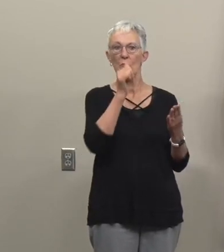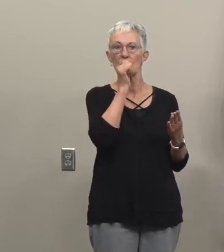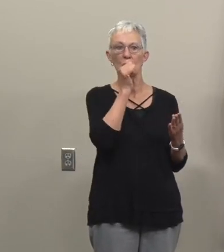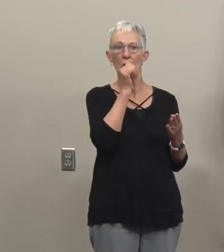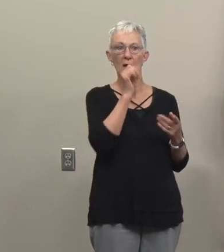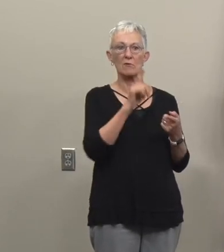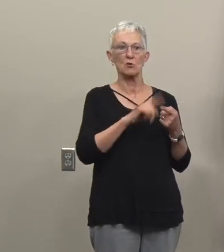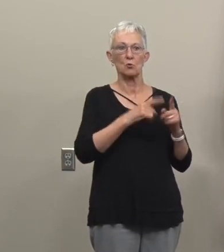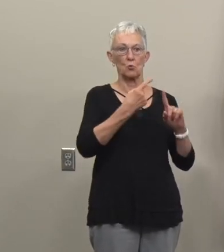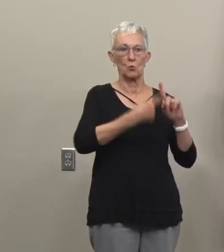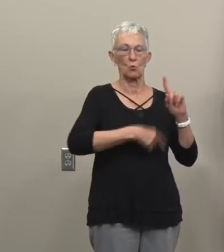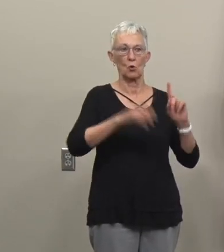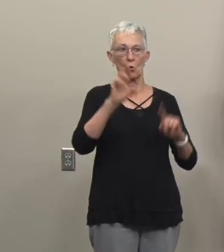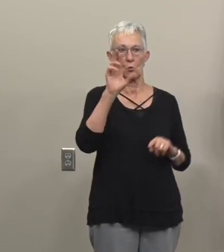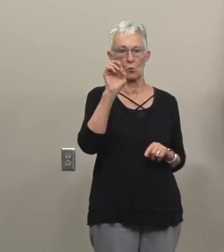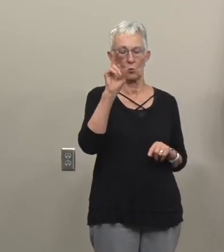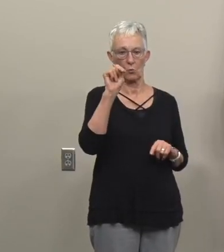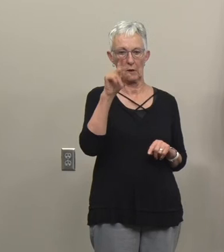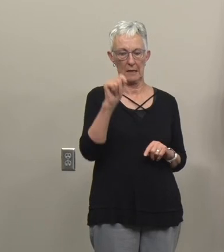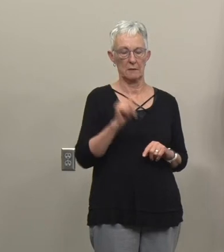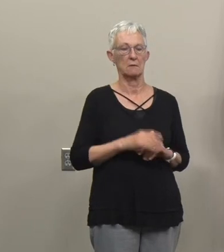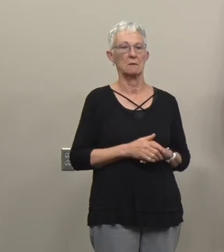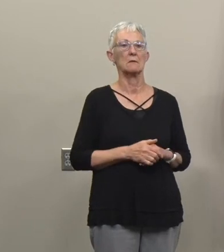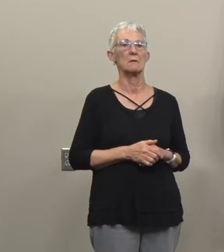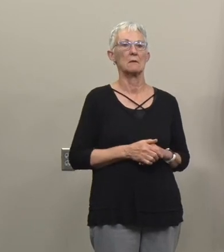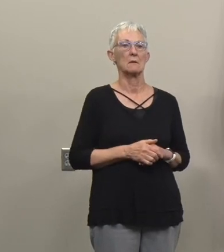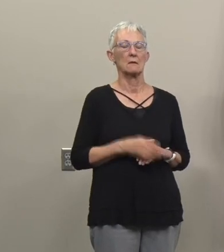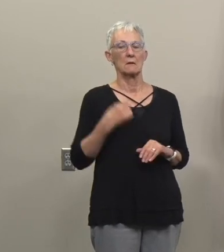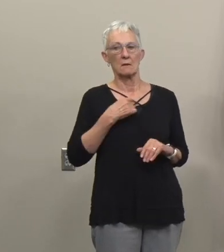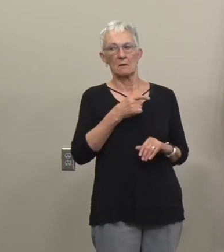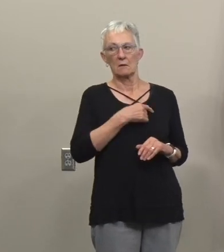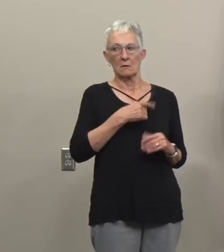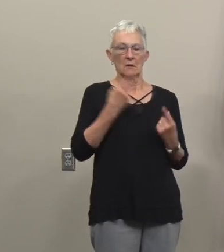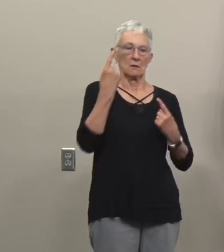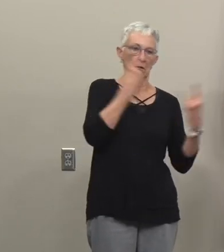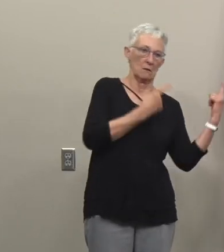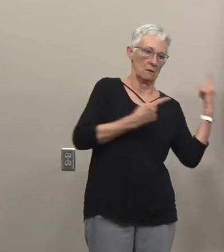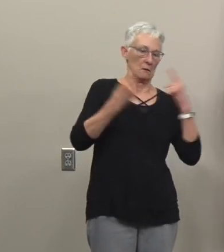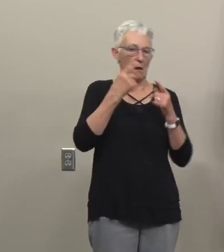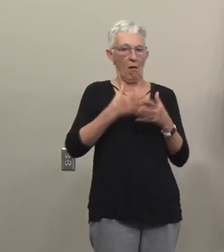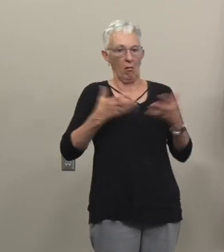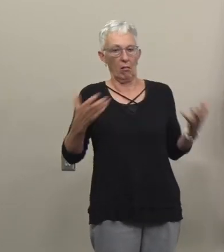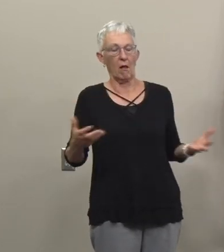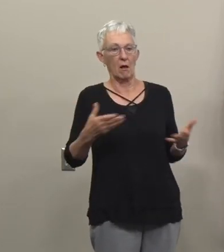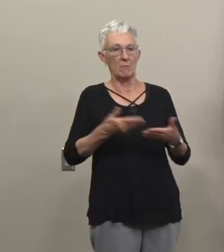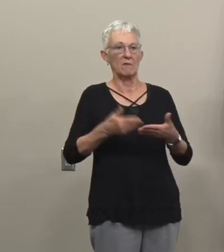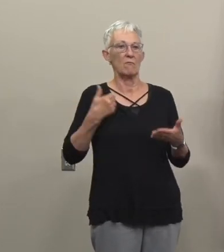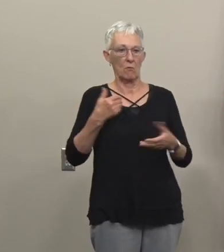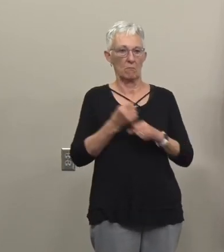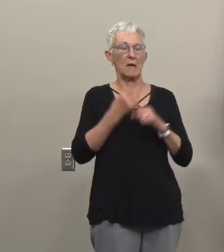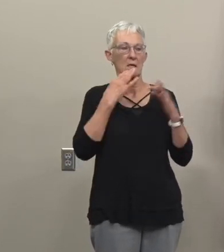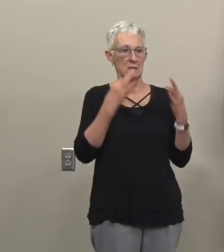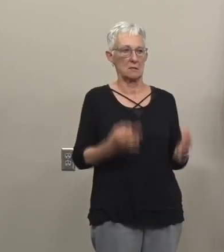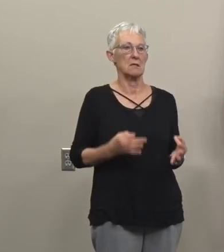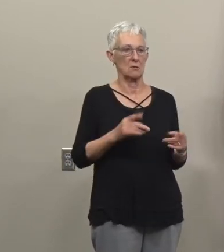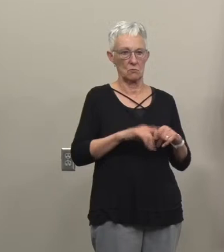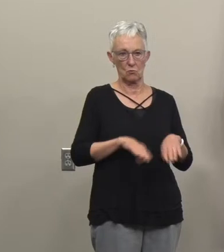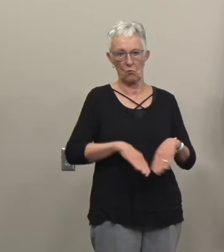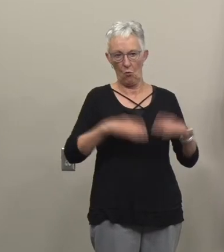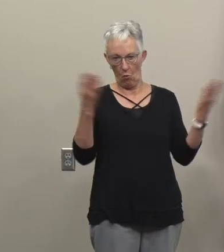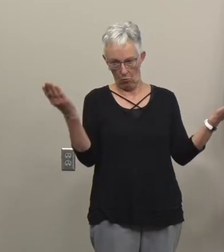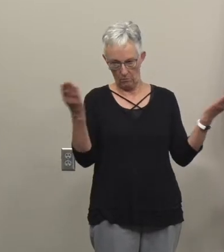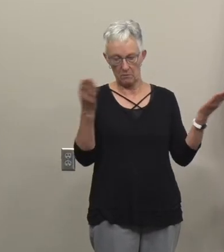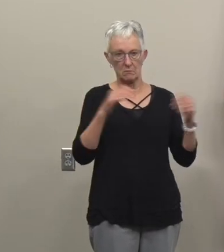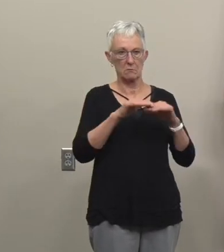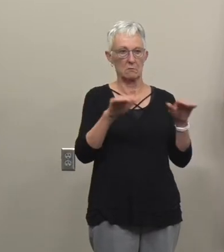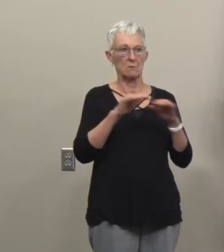open the pools has been, of course, a difficult one. We considered public safety, budget constraints, and how closing all of the pools would impact our children